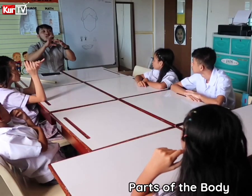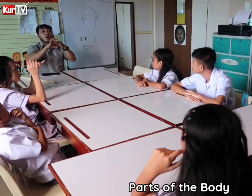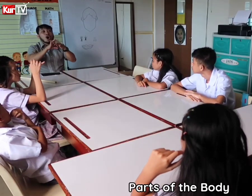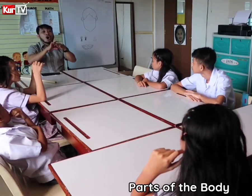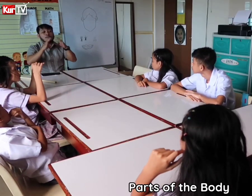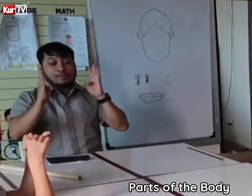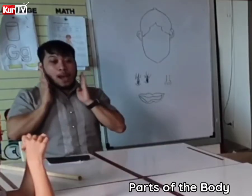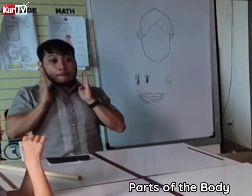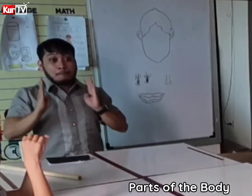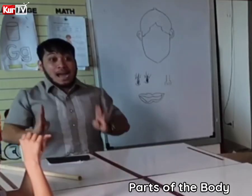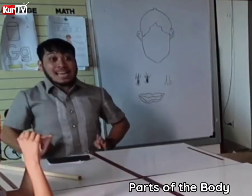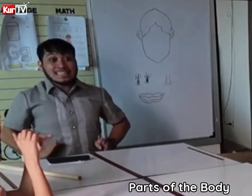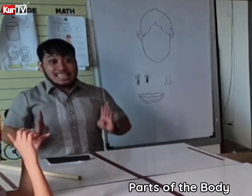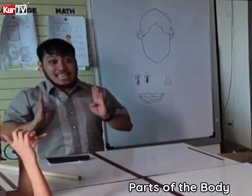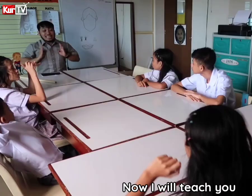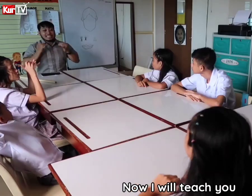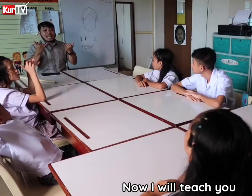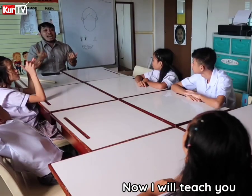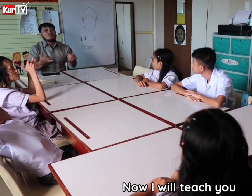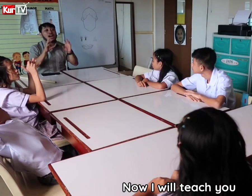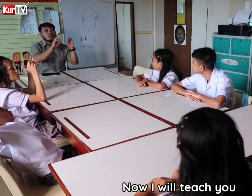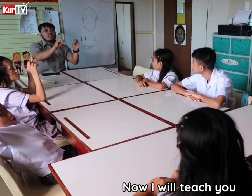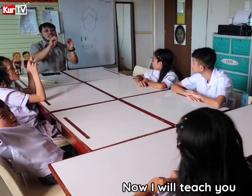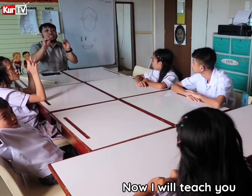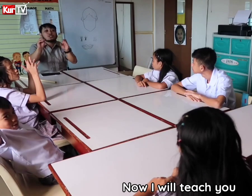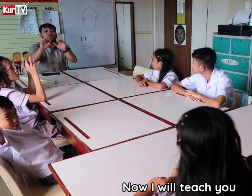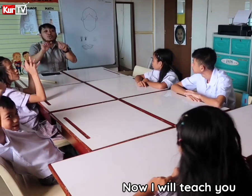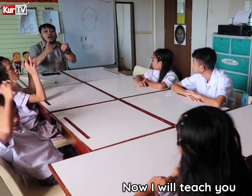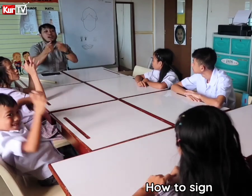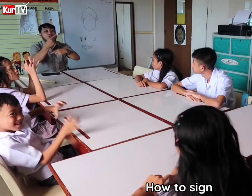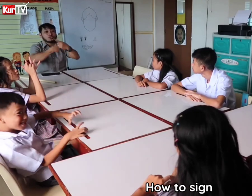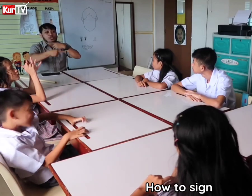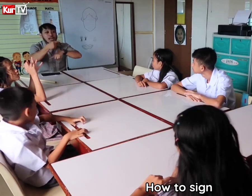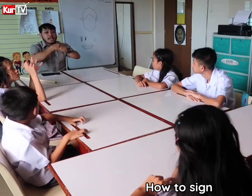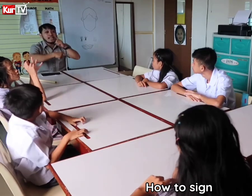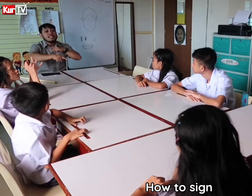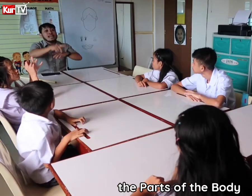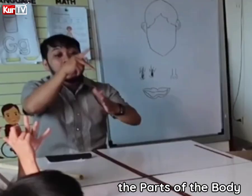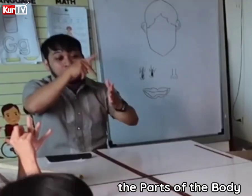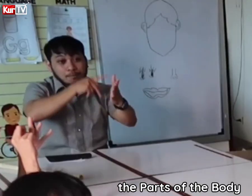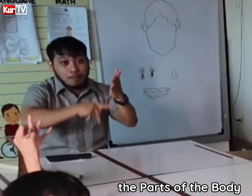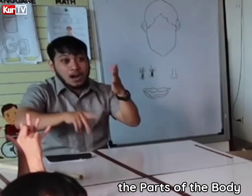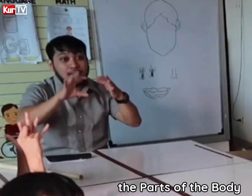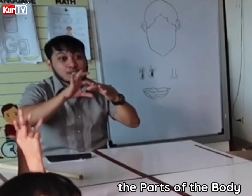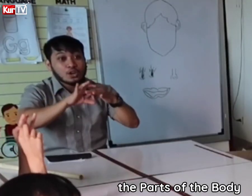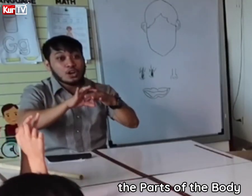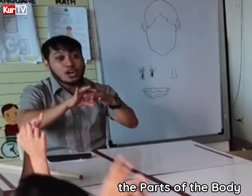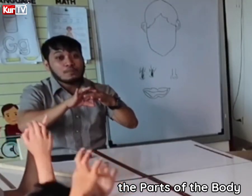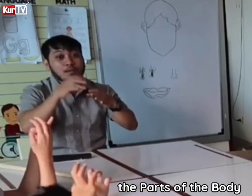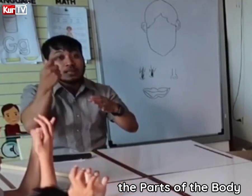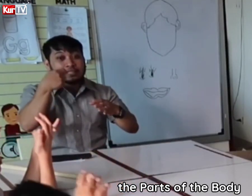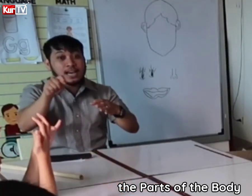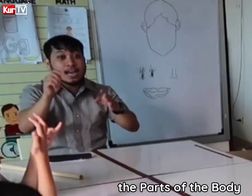of the body. Now, I will teach you how to sign the parts of the